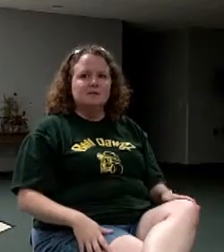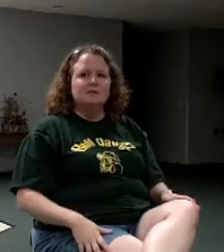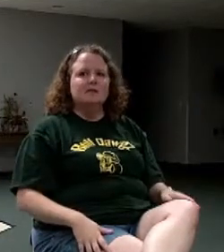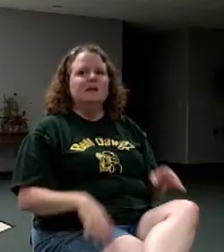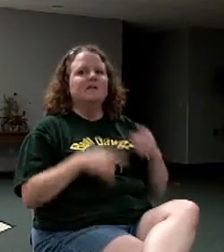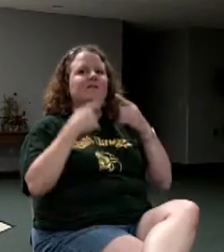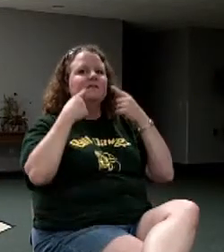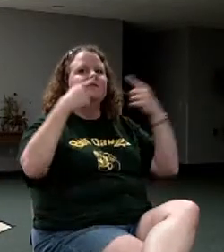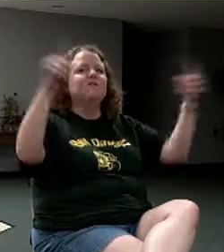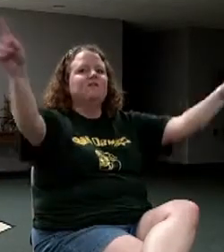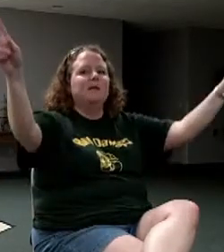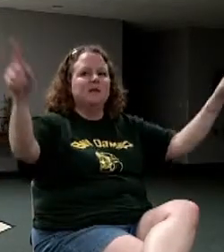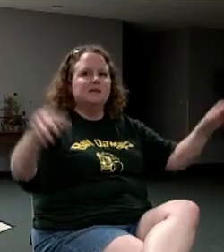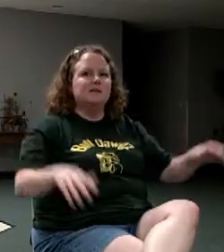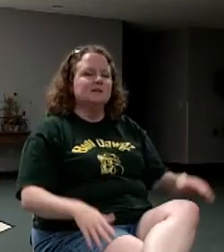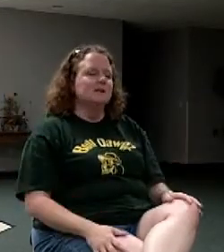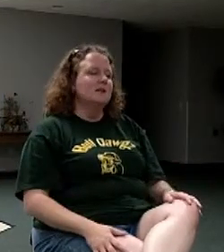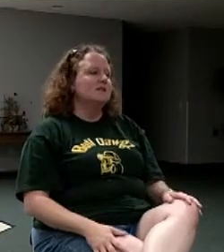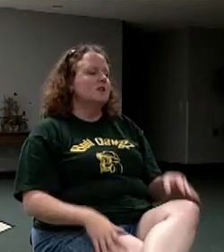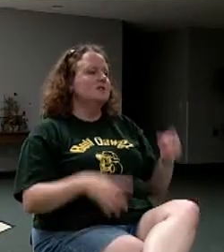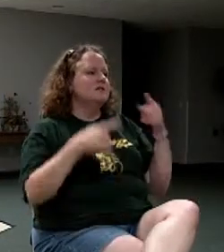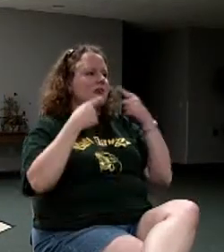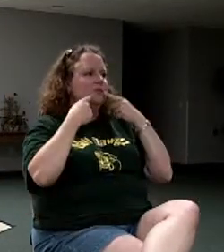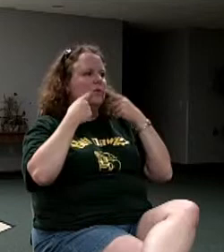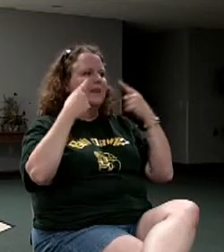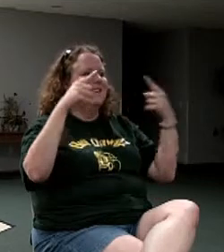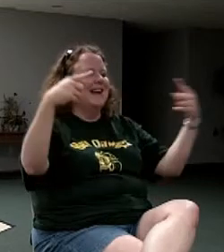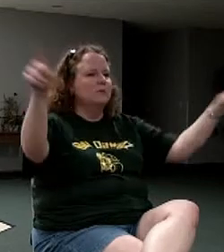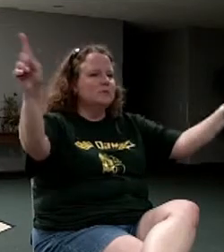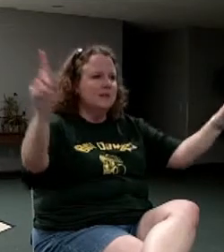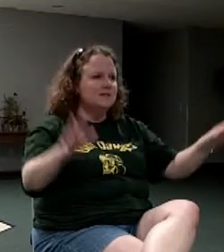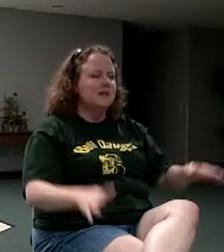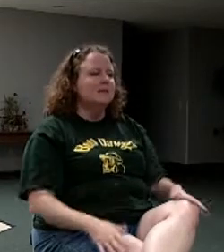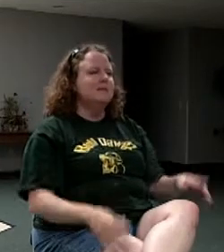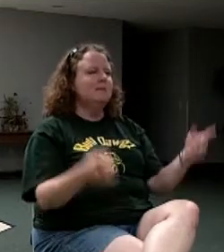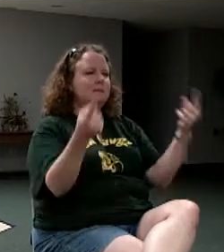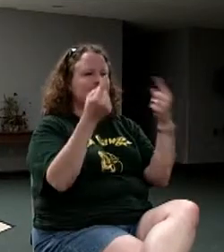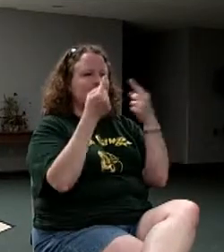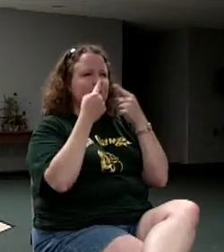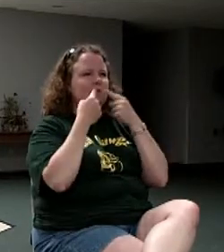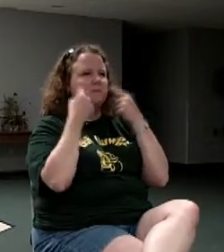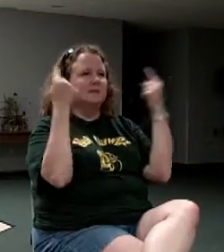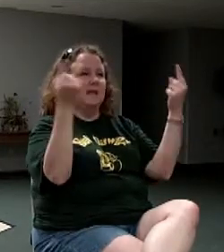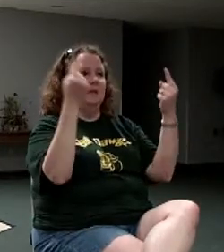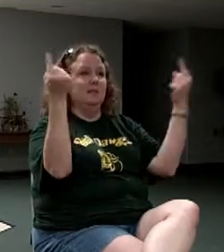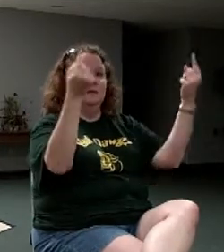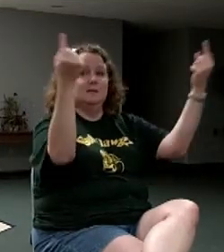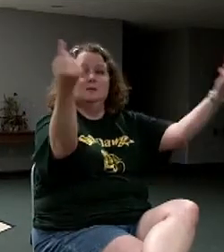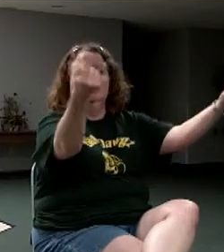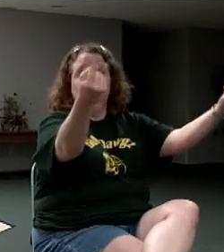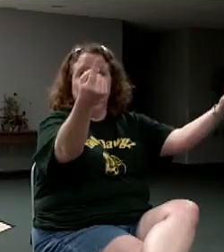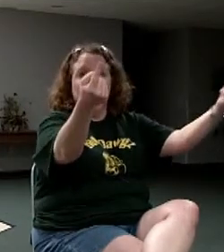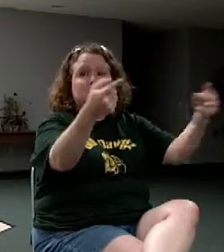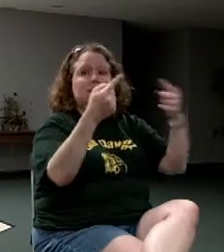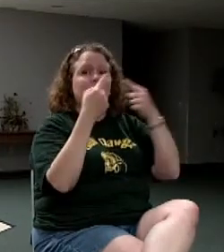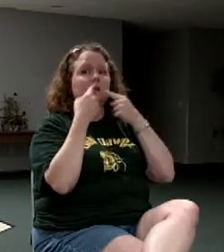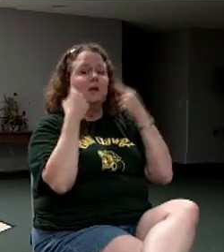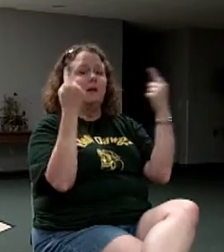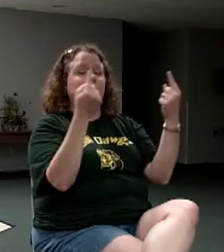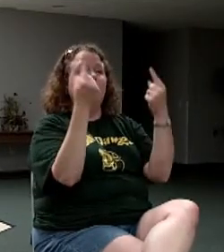it's famous. Famous. It's also the sign for announcement. Some people sign famous like this. Kind